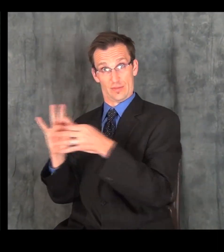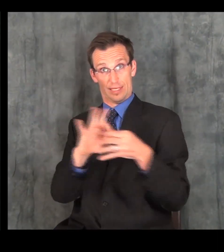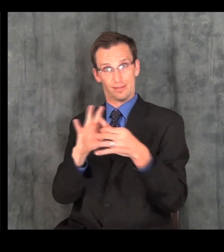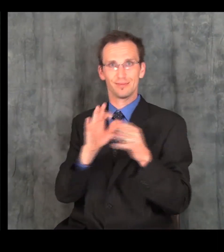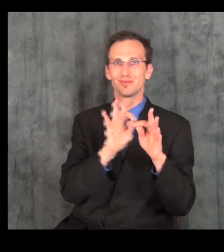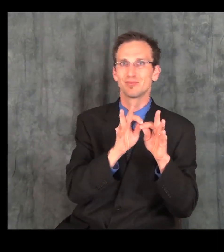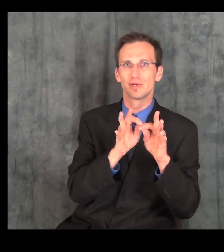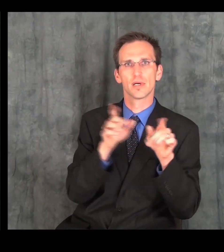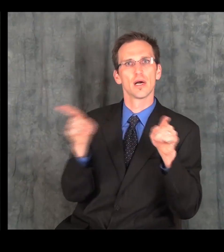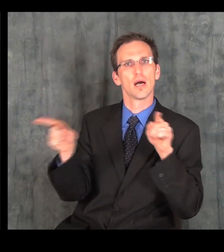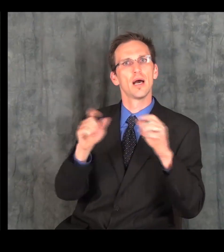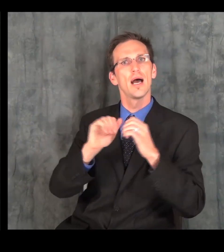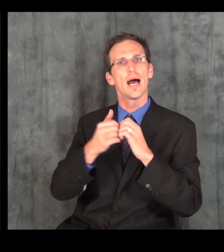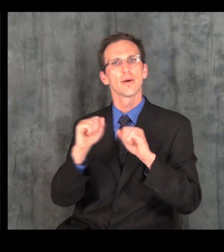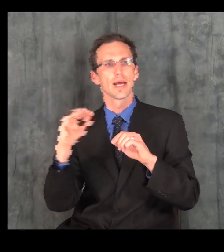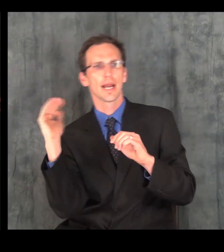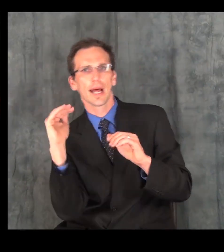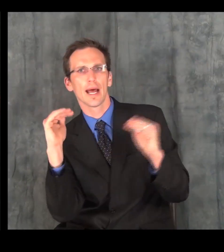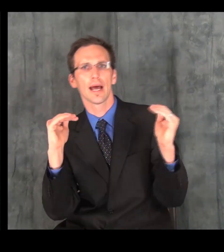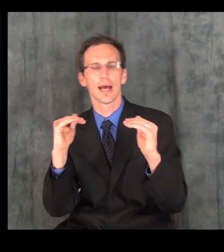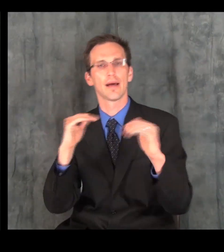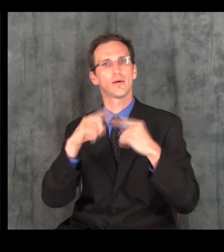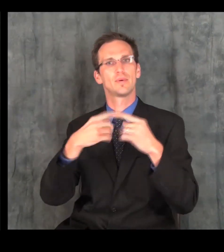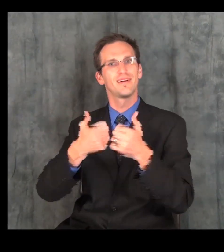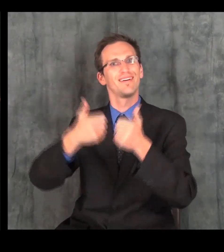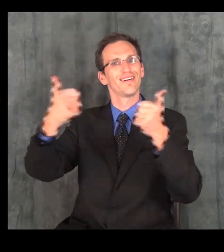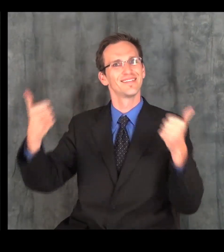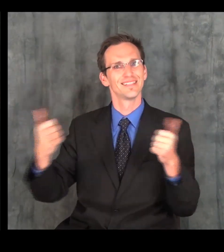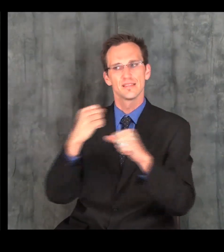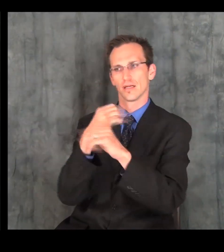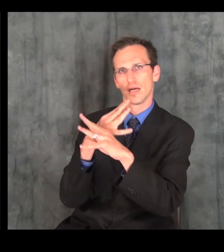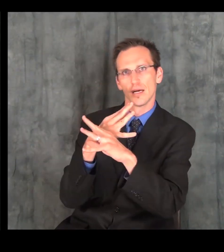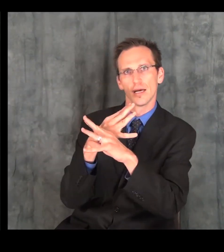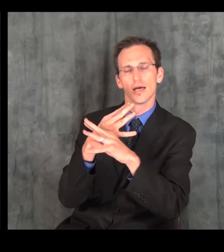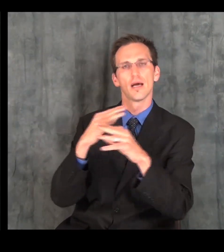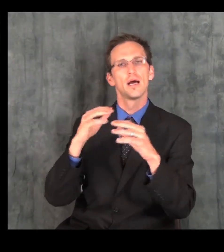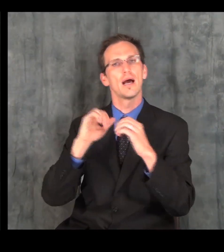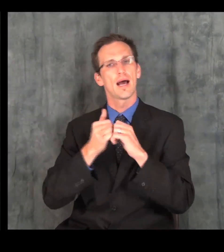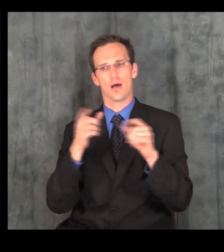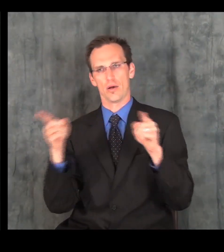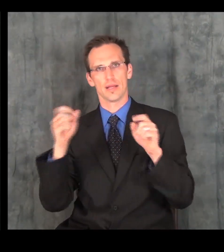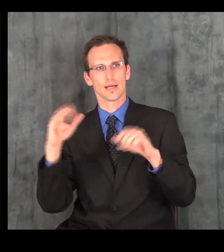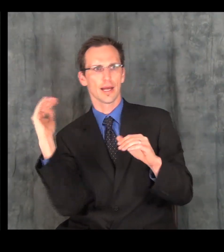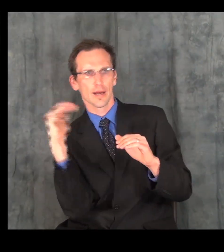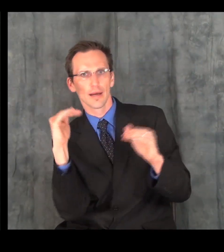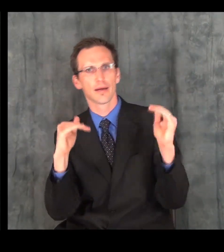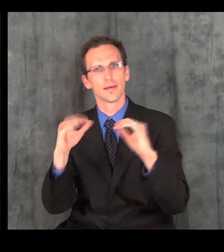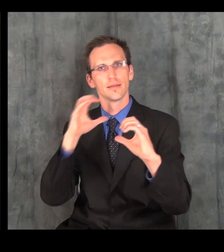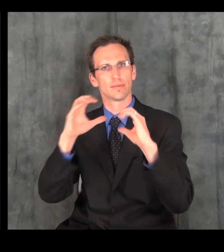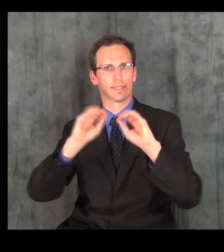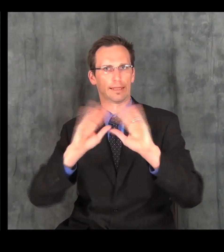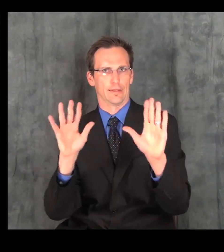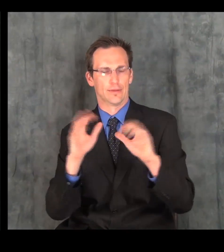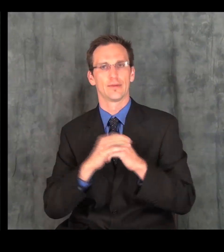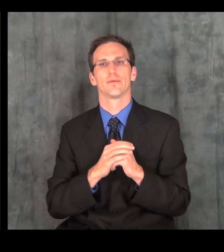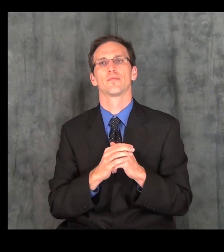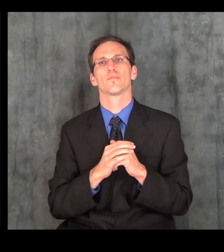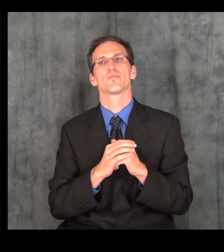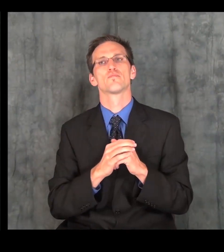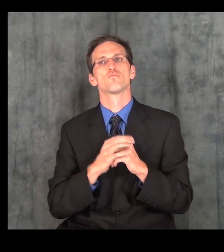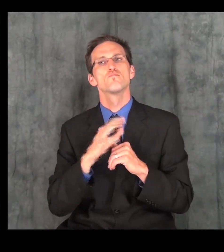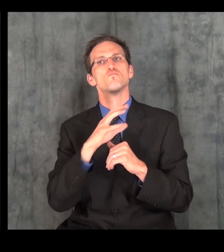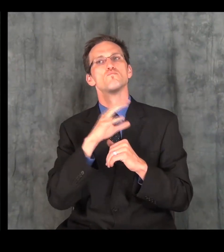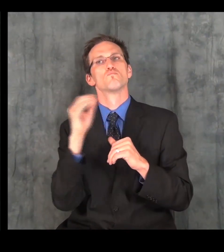and how they can relate to one another when they're at a distance, when they're remote from one another. And that ideally